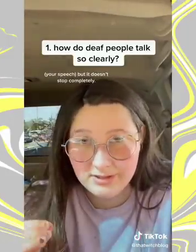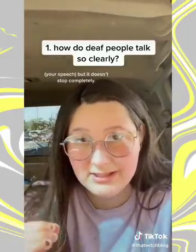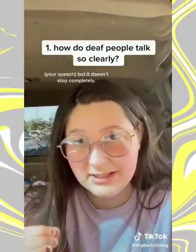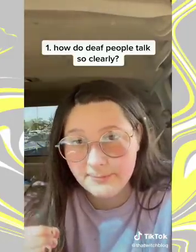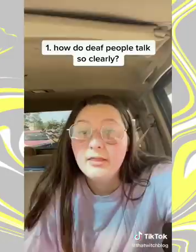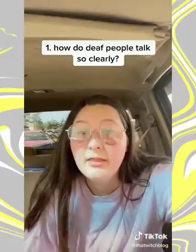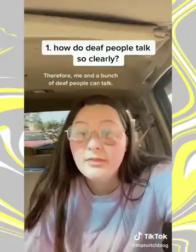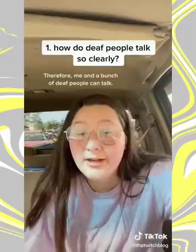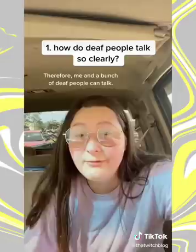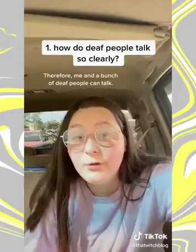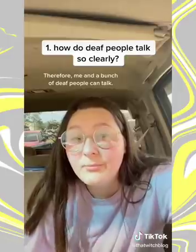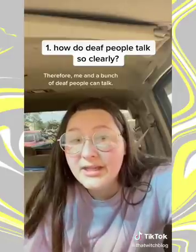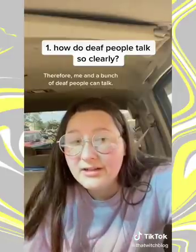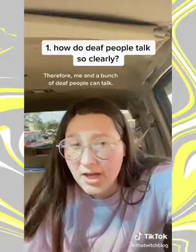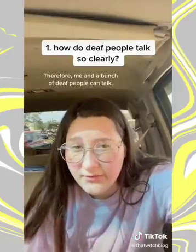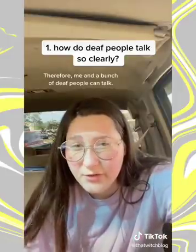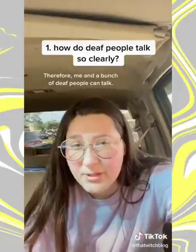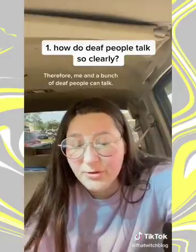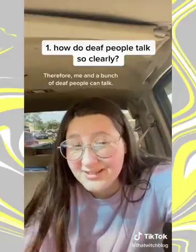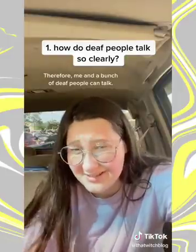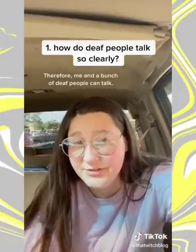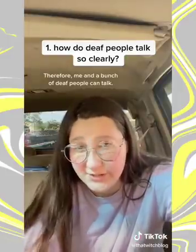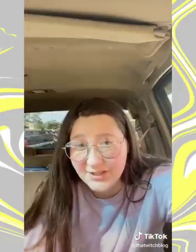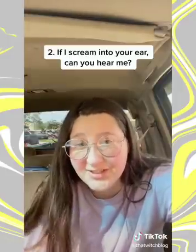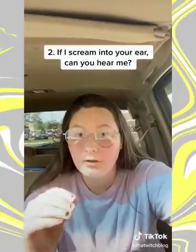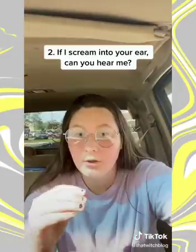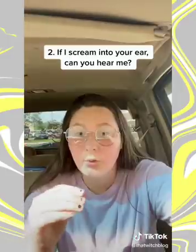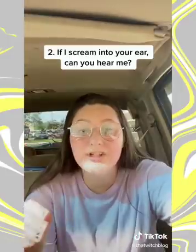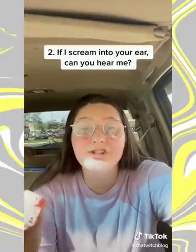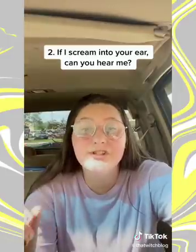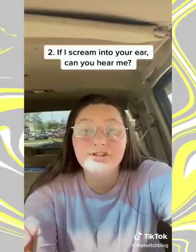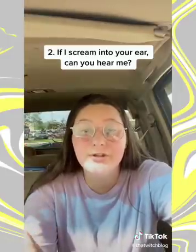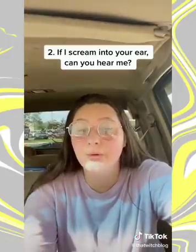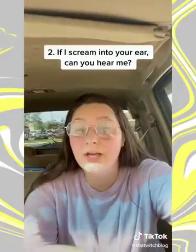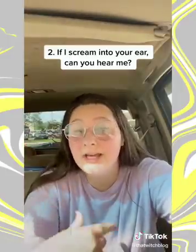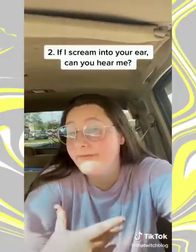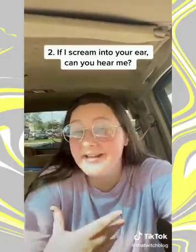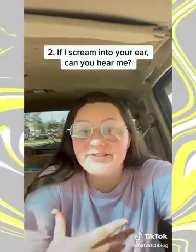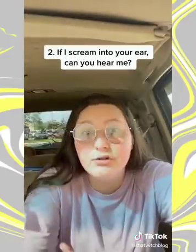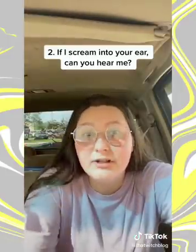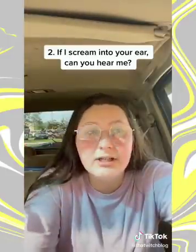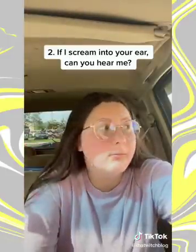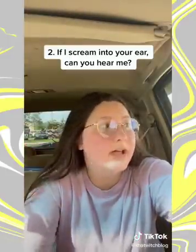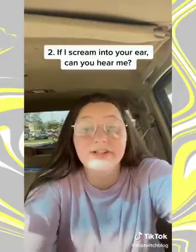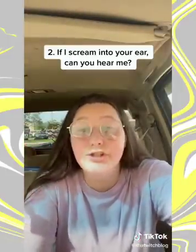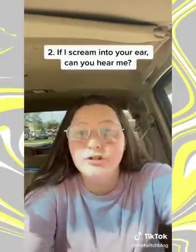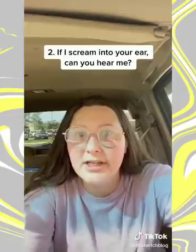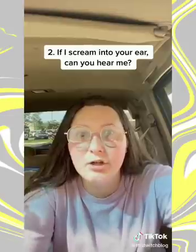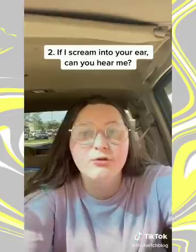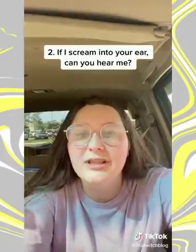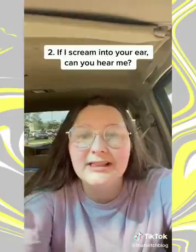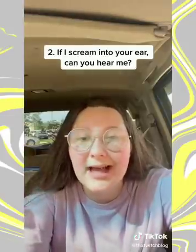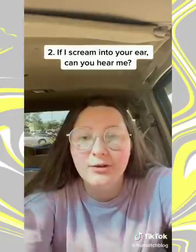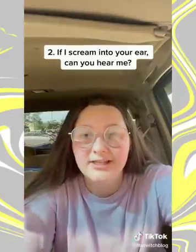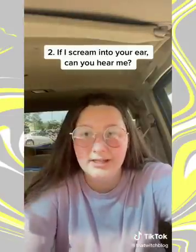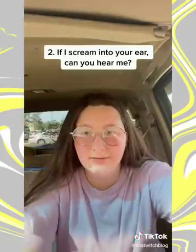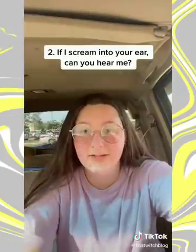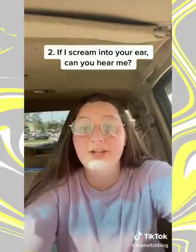completely. Therefore, me and a lot of other people can still talk. Question 2, if I scream into your ear really loudly, can you